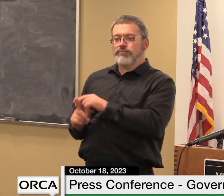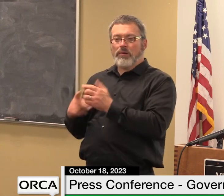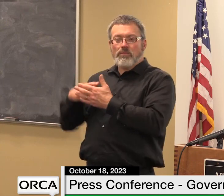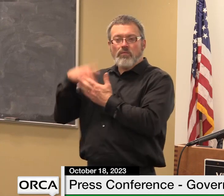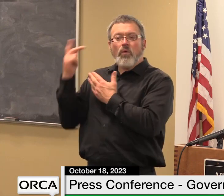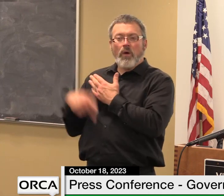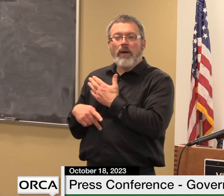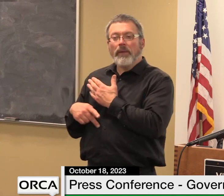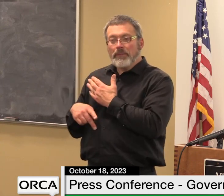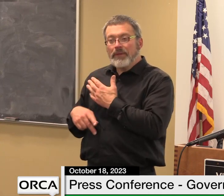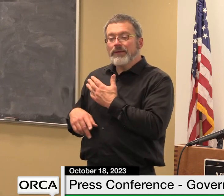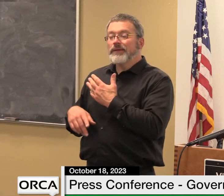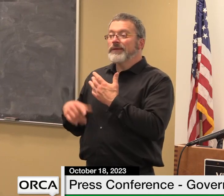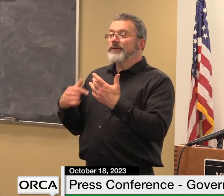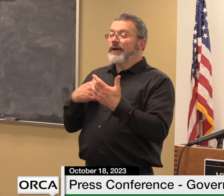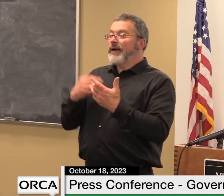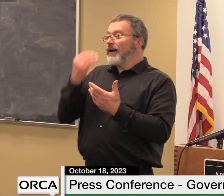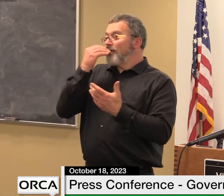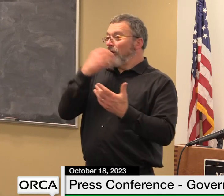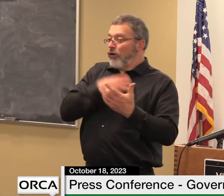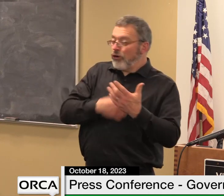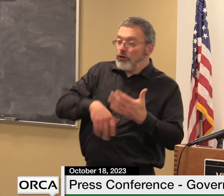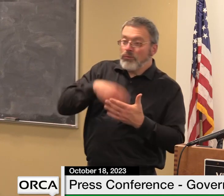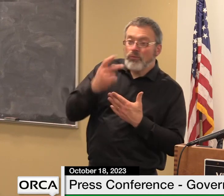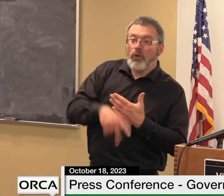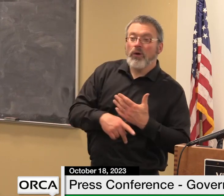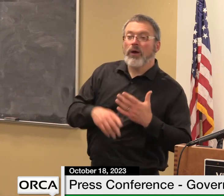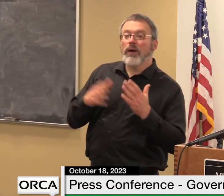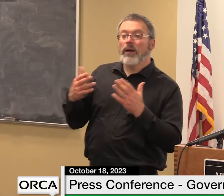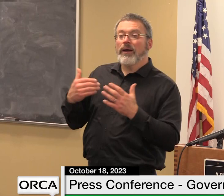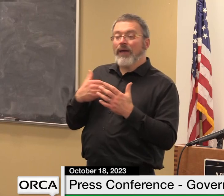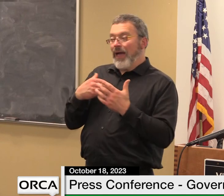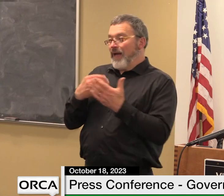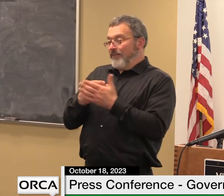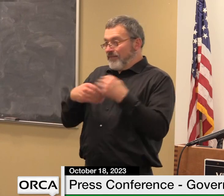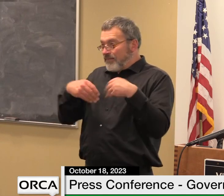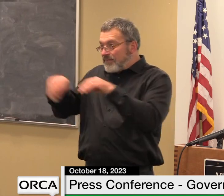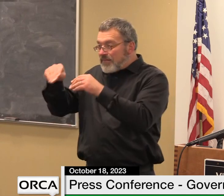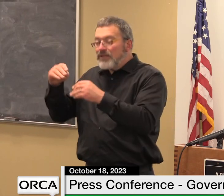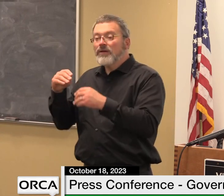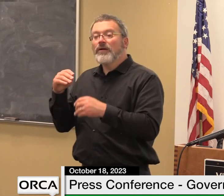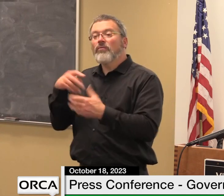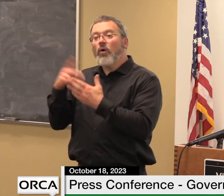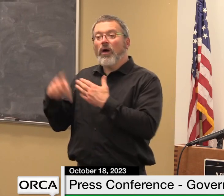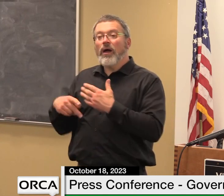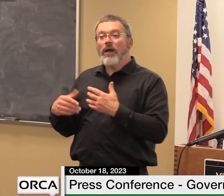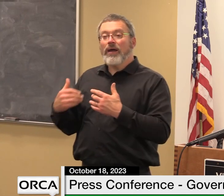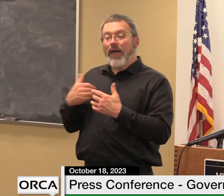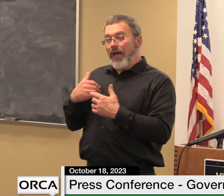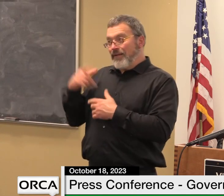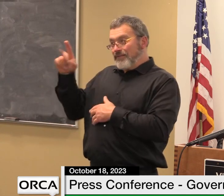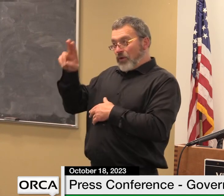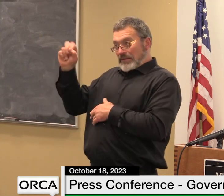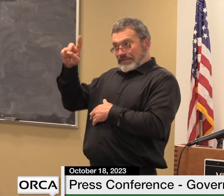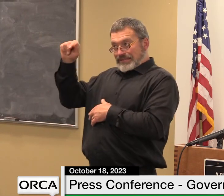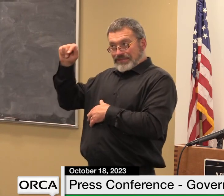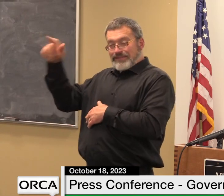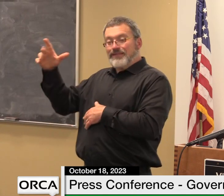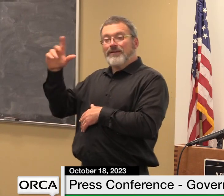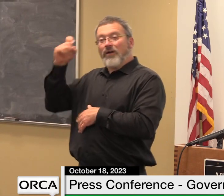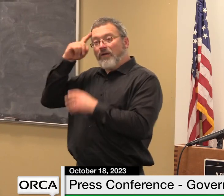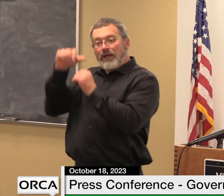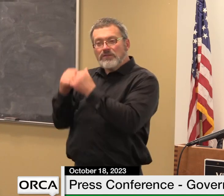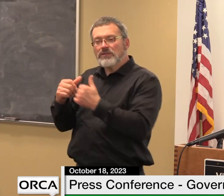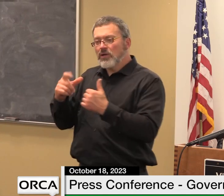whether it's hunger programs, whether it's the commodity programs in USDA, just a tremendous amount of